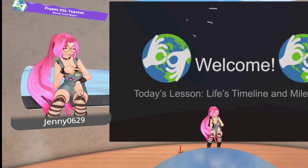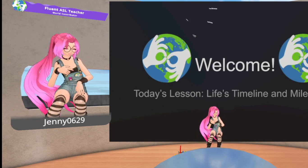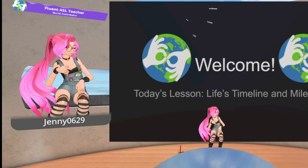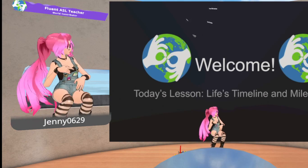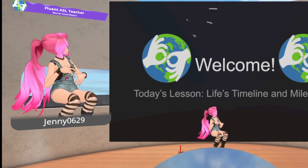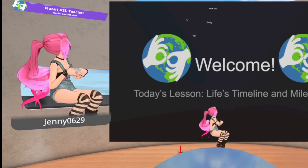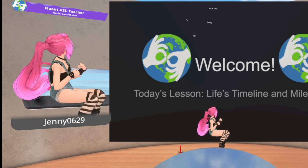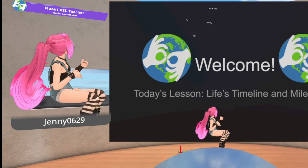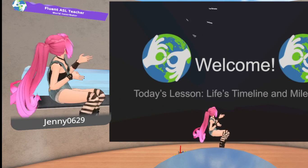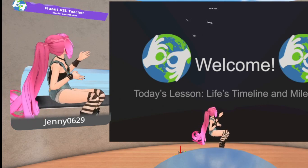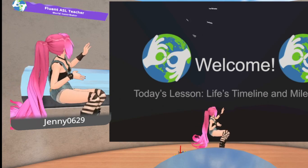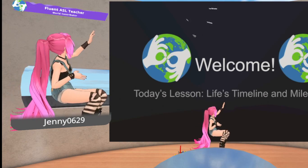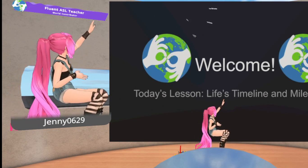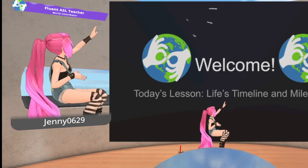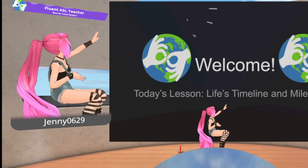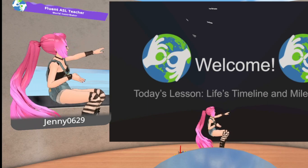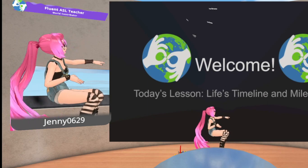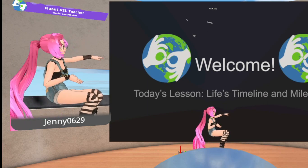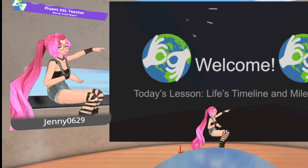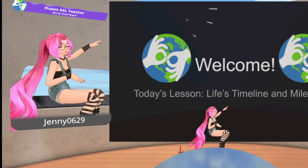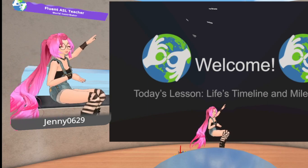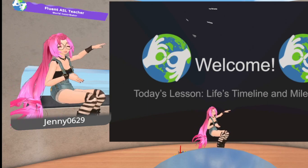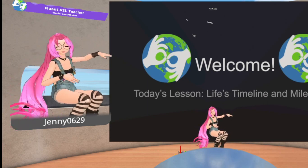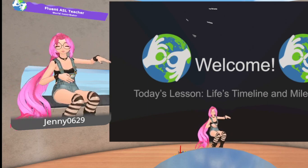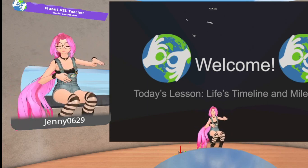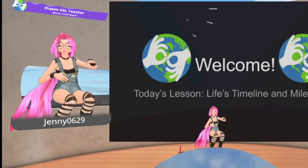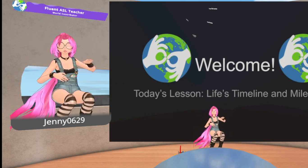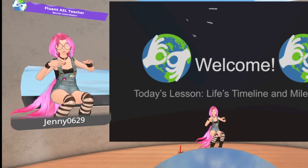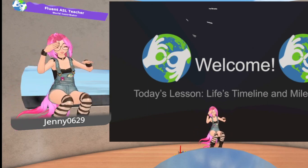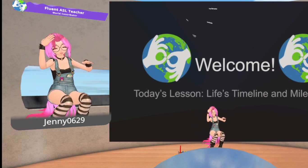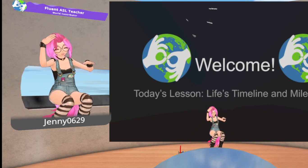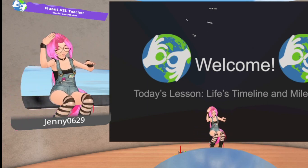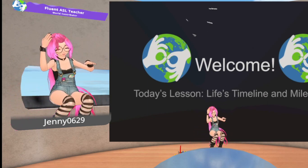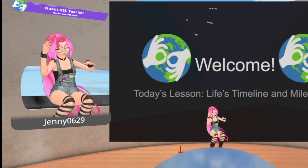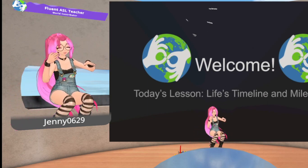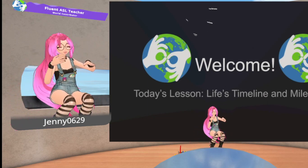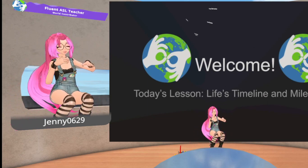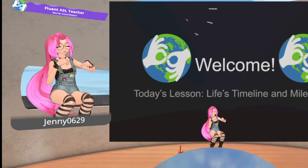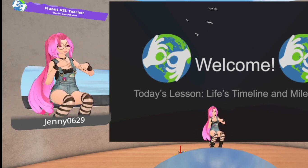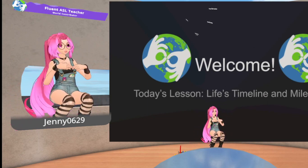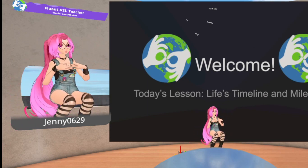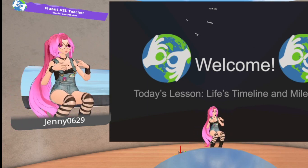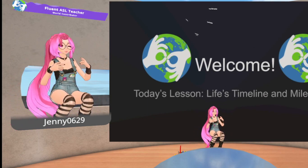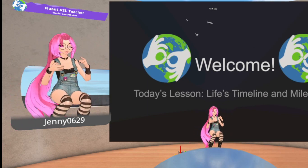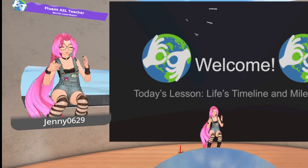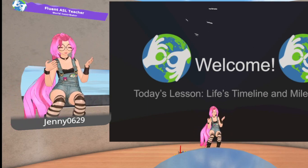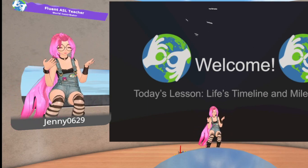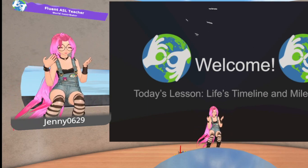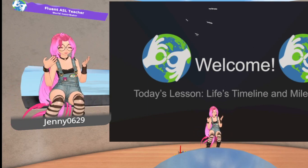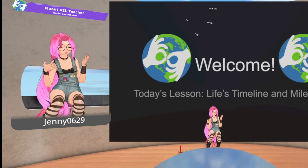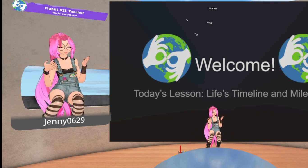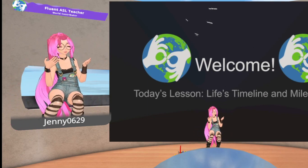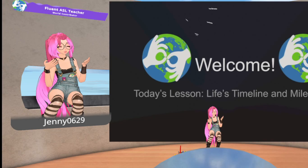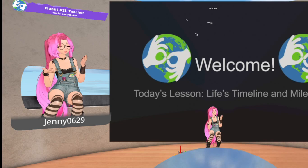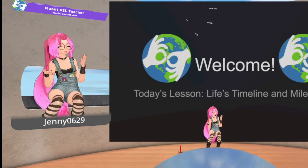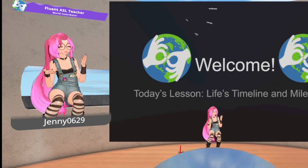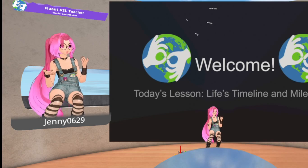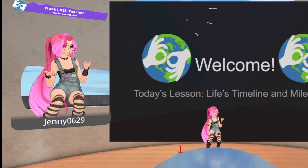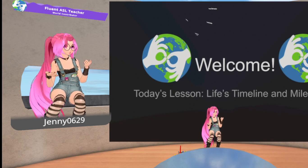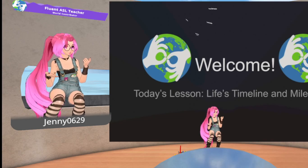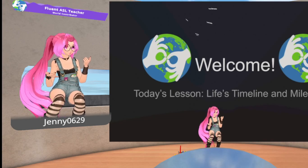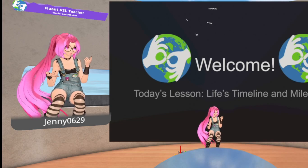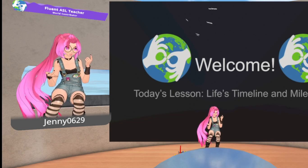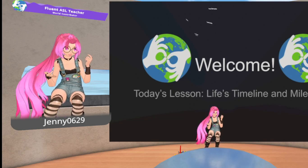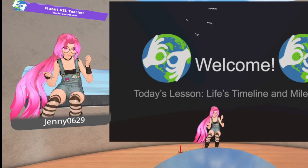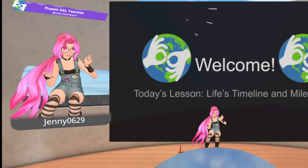long list. Maybe in the next lesson, there's actually a list of things. Off the top of my head, I'm probably gonna miss a few, but those are the ones I can